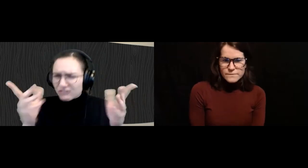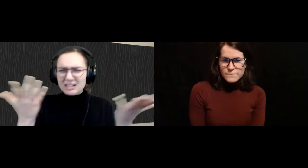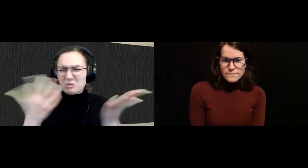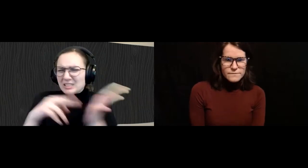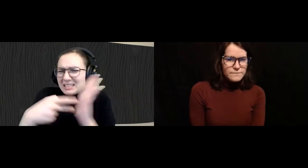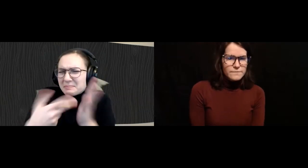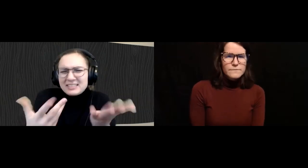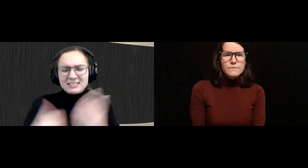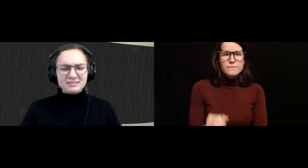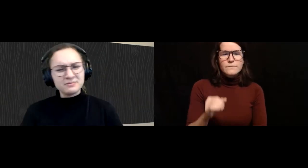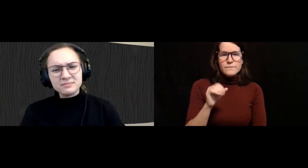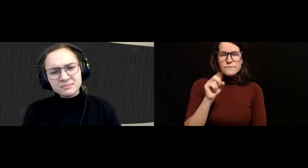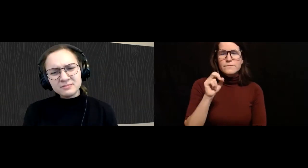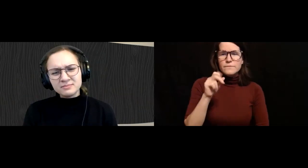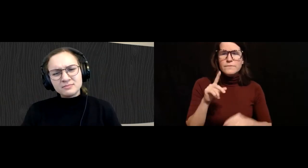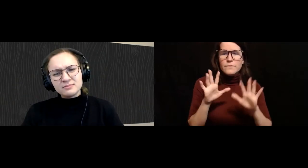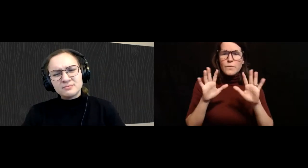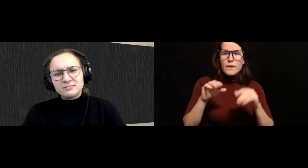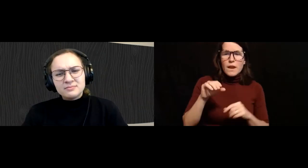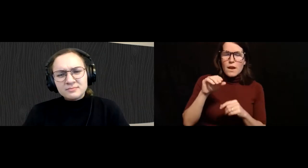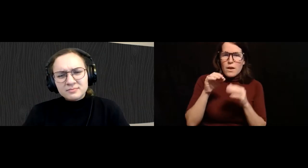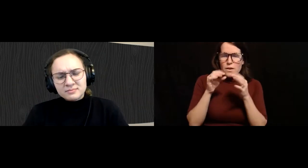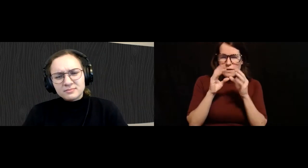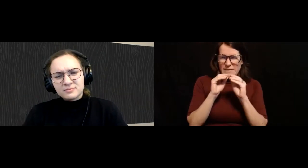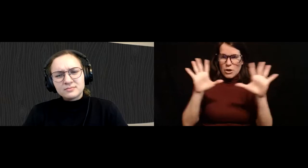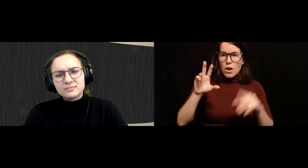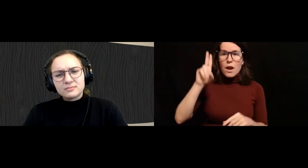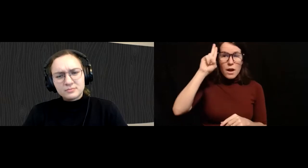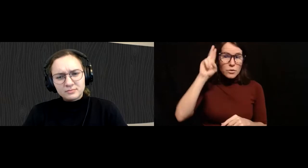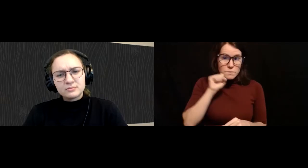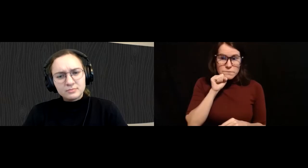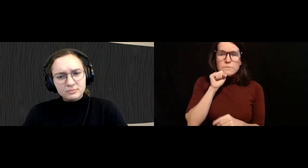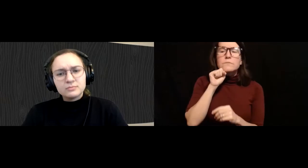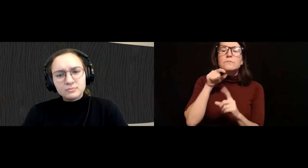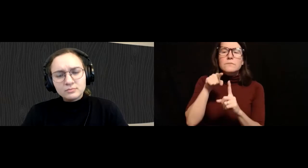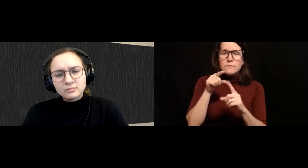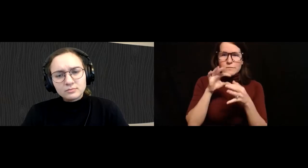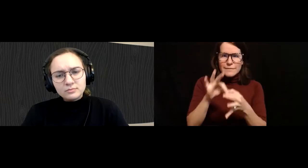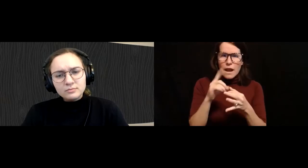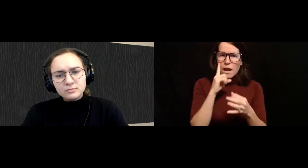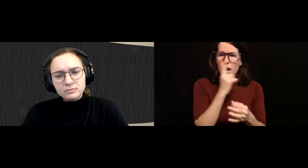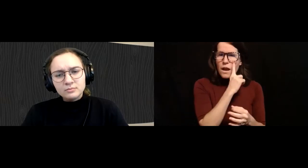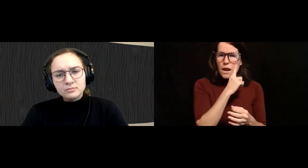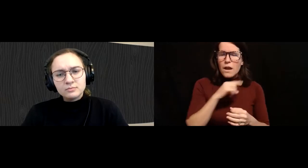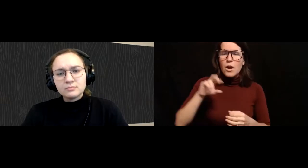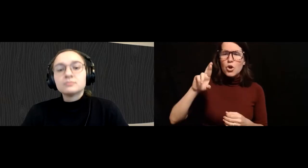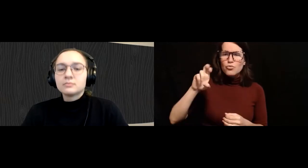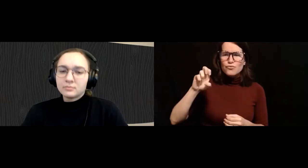the same? Are they different? What exactly does that mean? Well, Usher syndrome is related